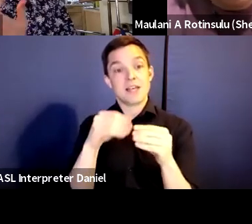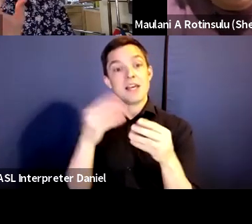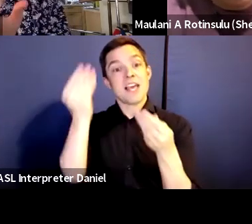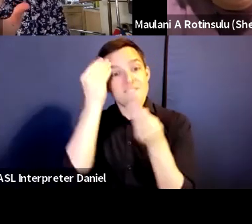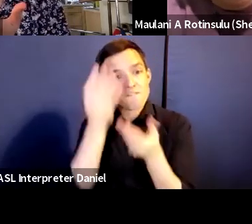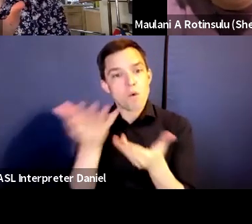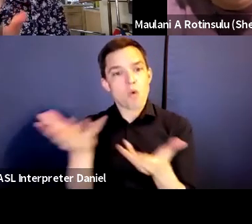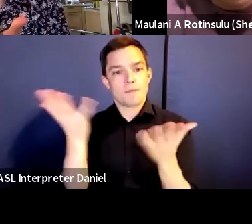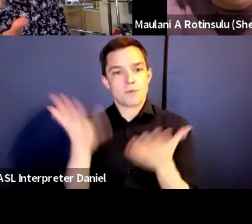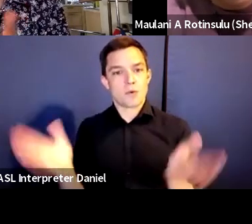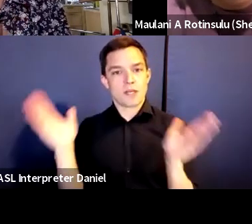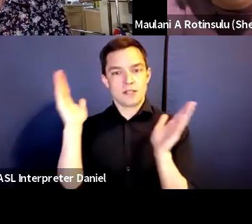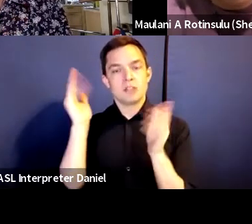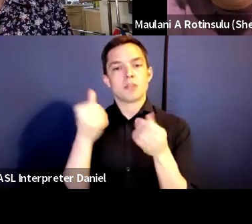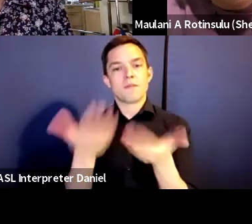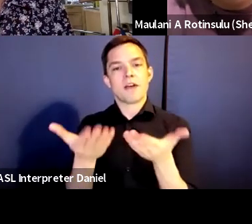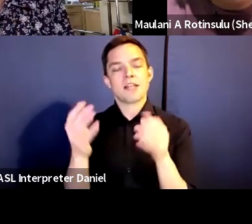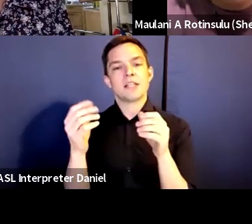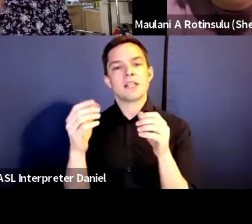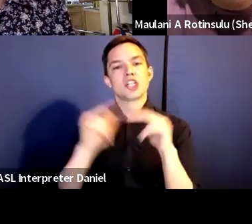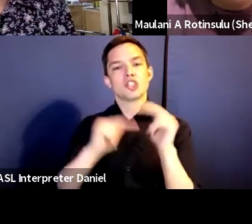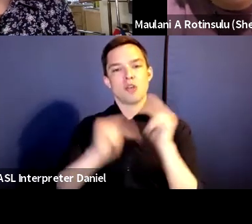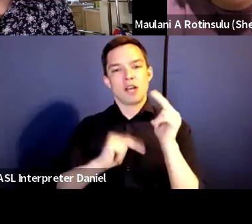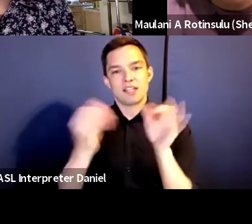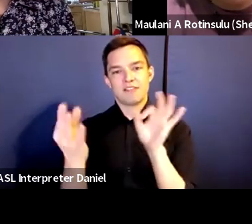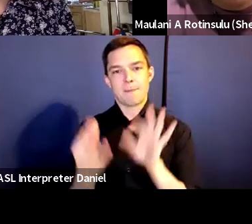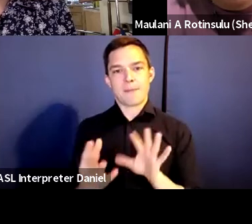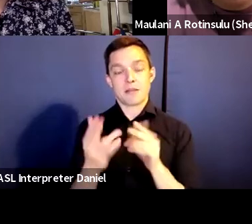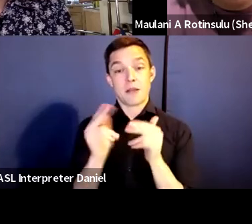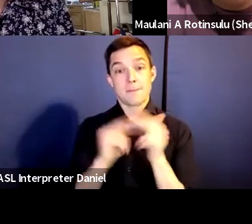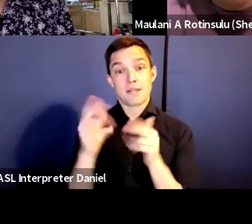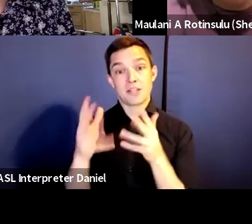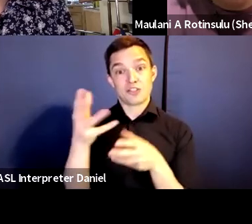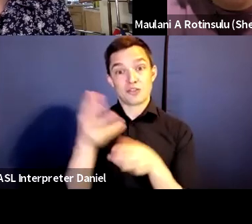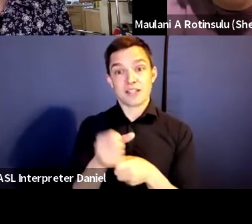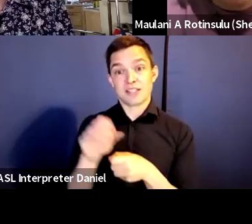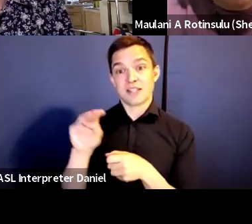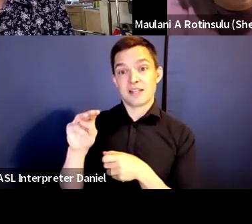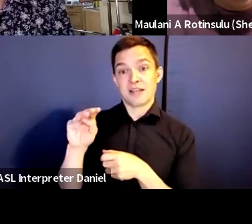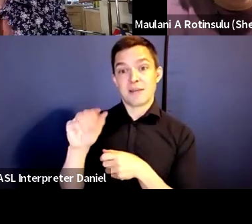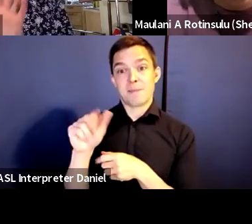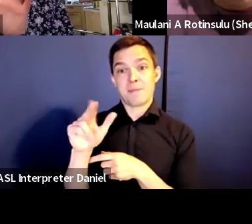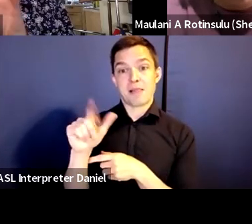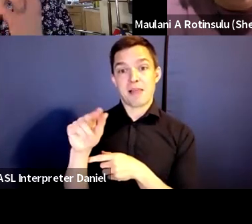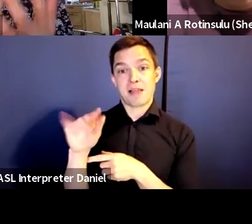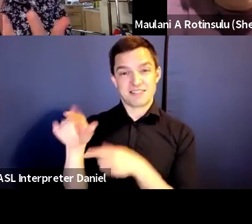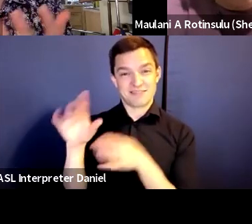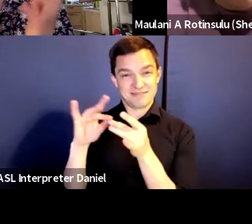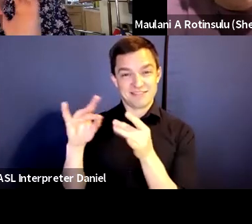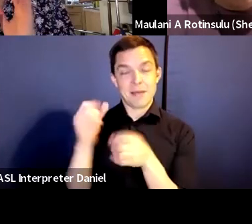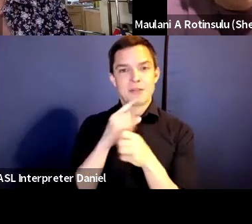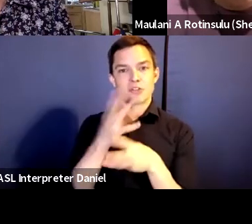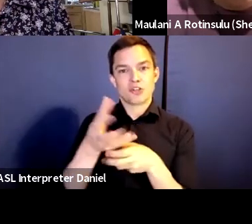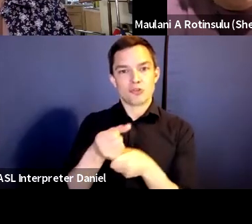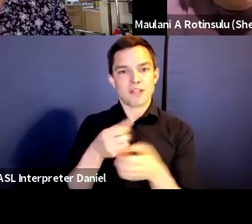to be able to provide constructive input, to build the trust that Melanie was talking about, to make sure that there's trust all